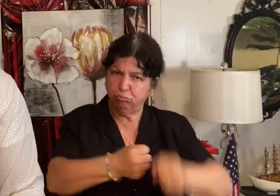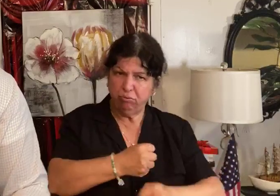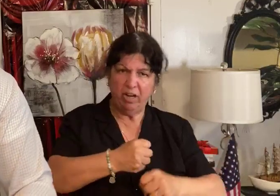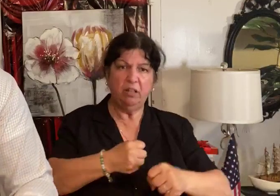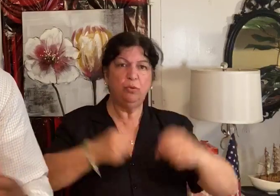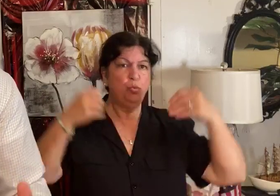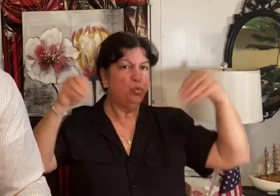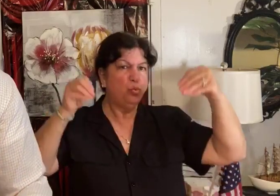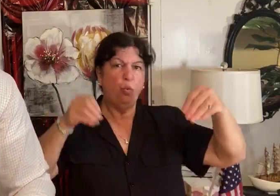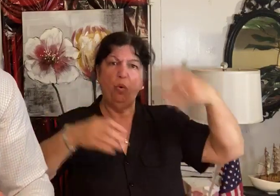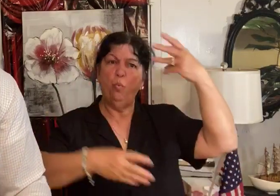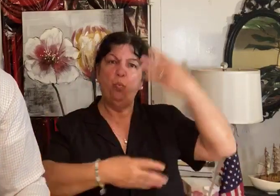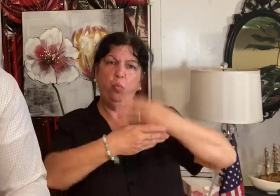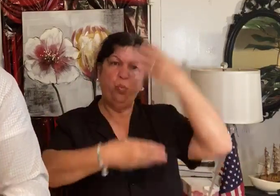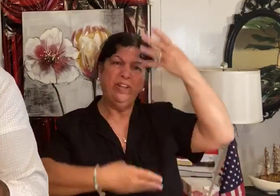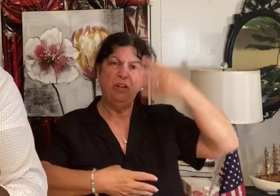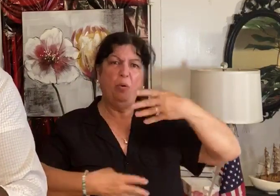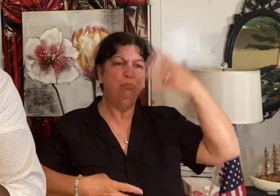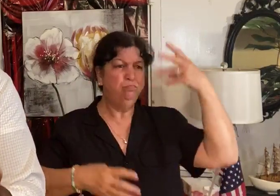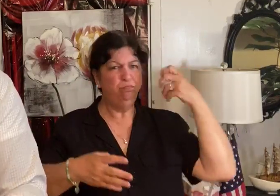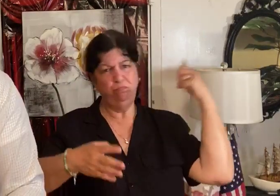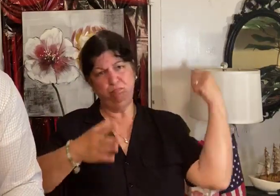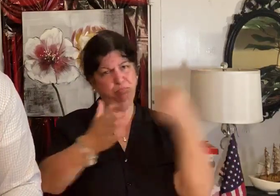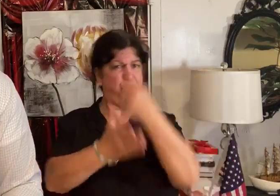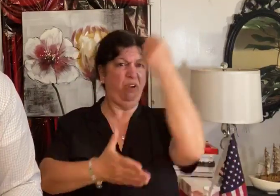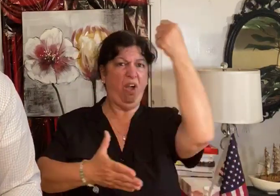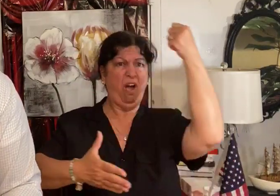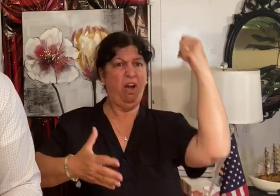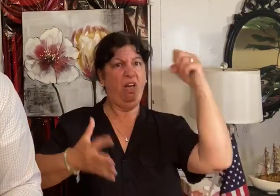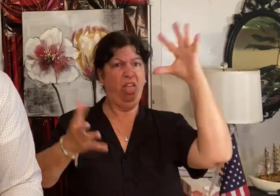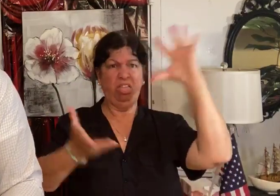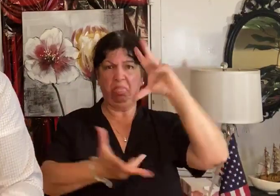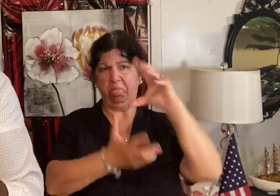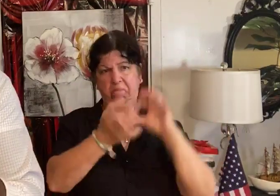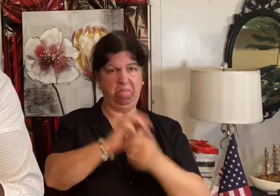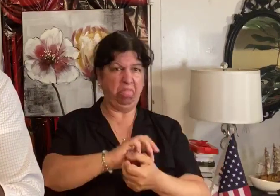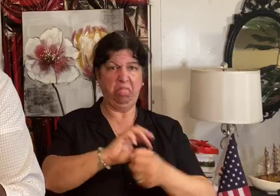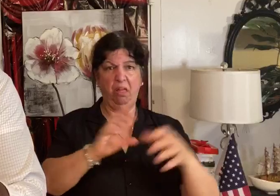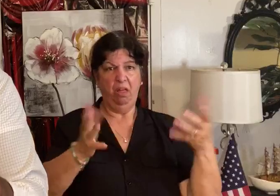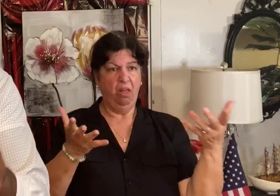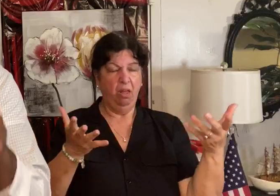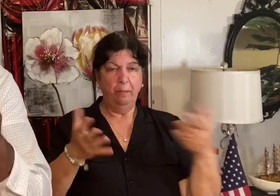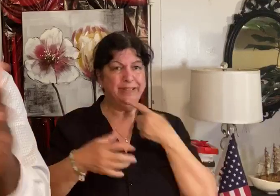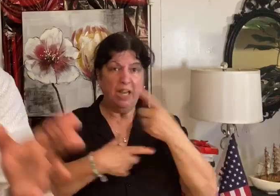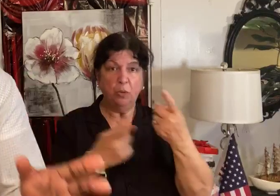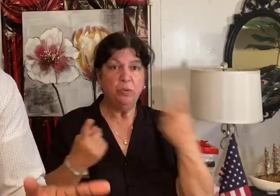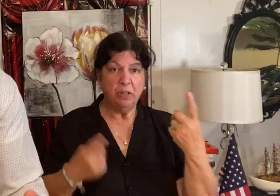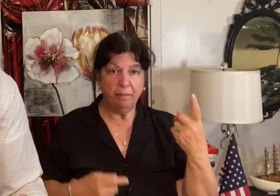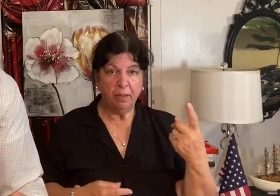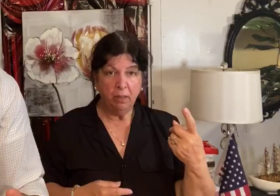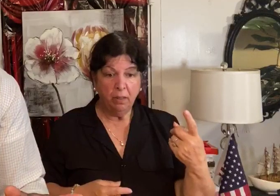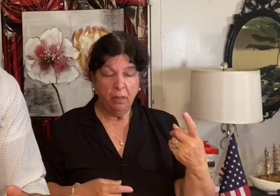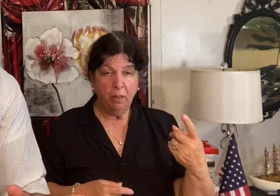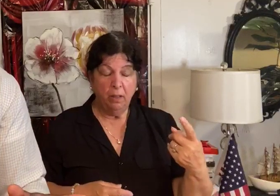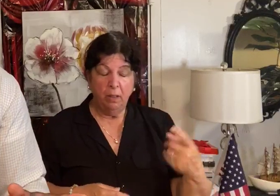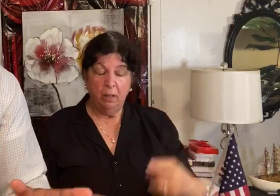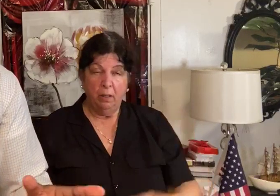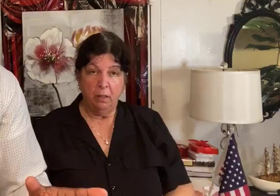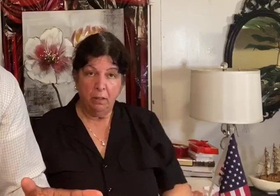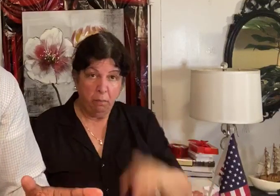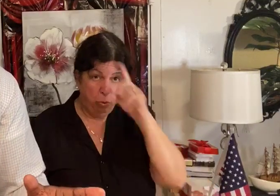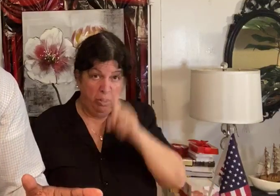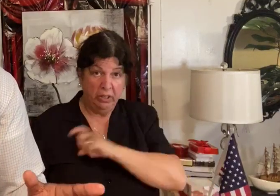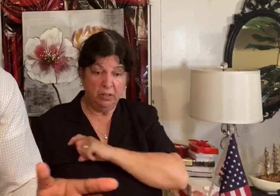storefronts and loot and rob. And law enforcement is going to take a step back. And let me tell you something. They take a step back because